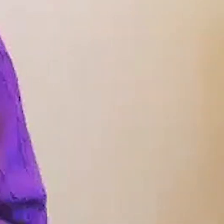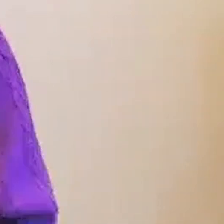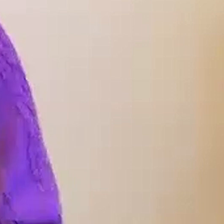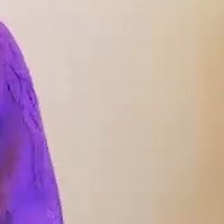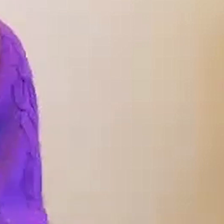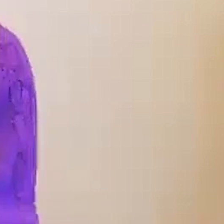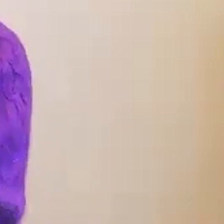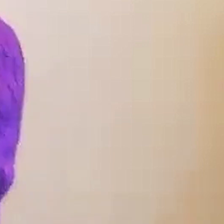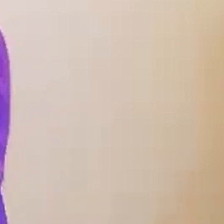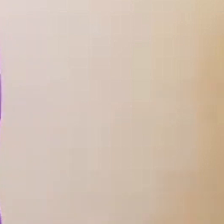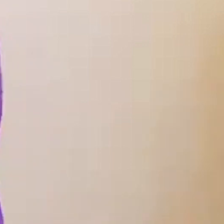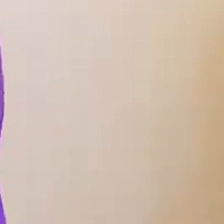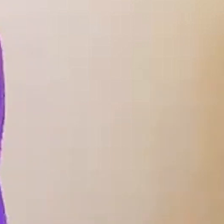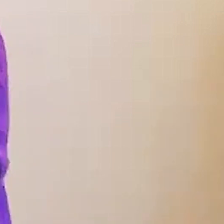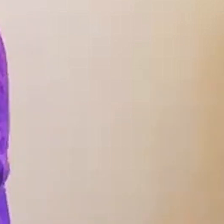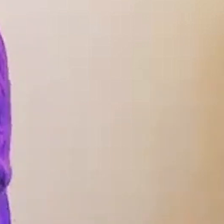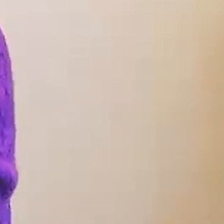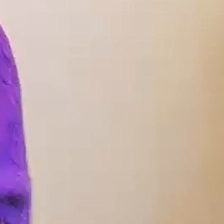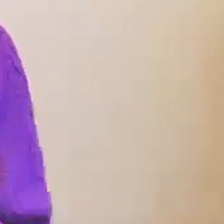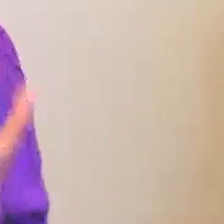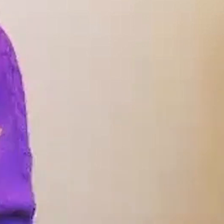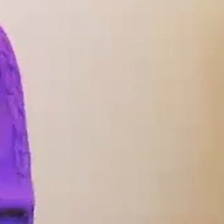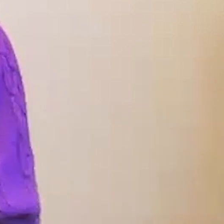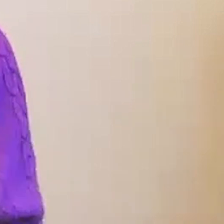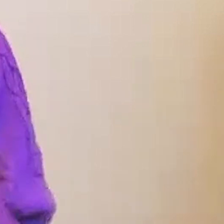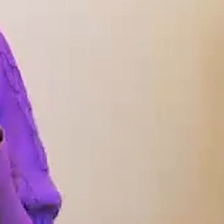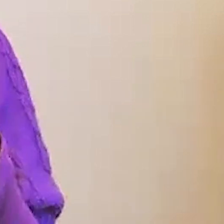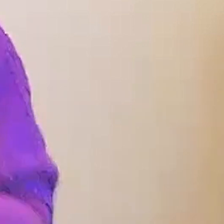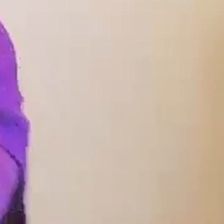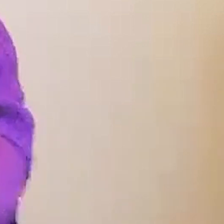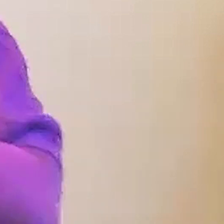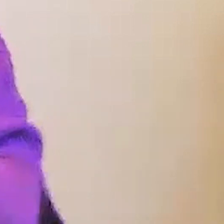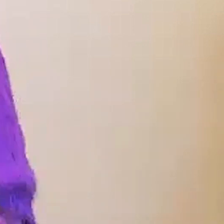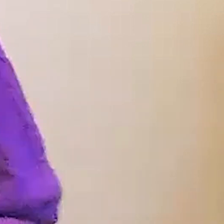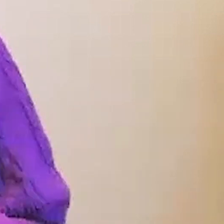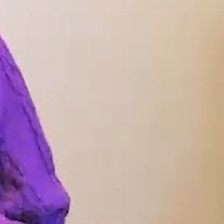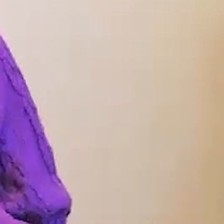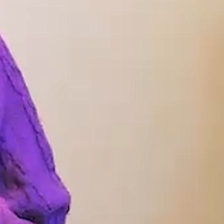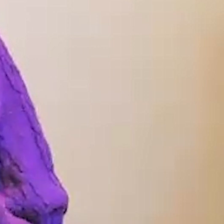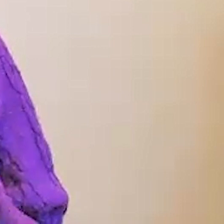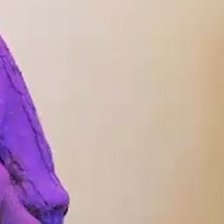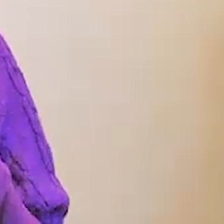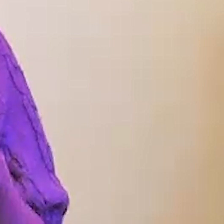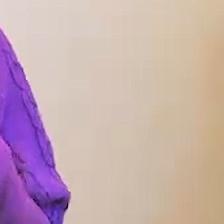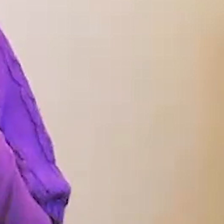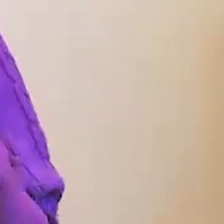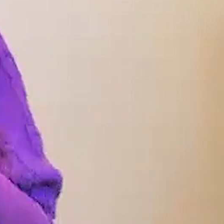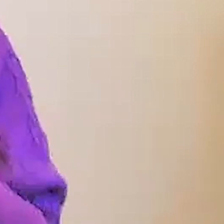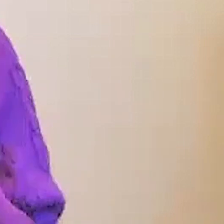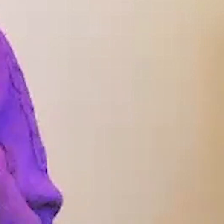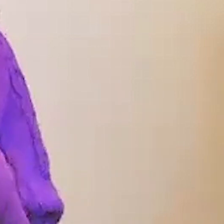an interpreter. Deaf is the appropriate term, and there's a range of hearing loss